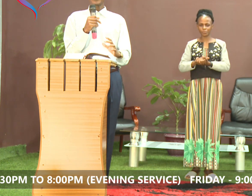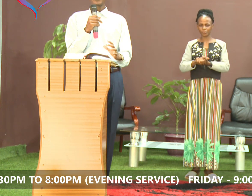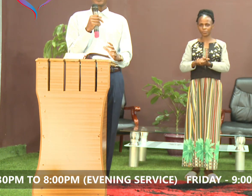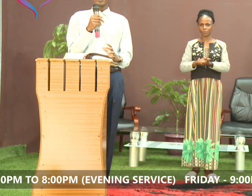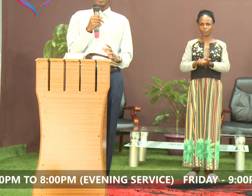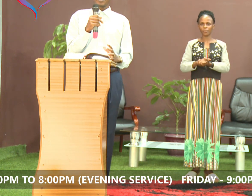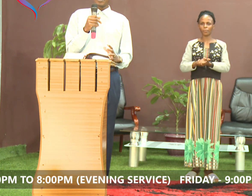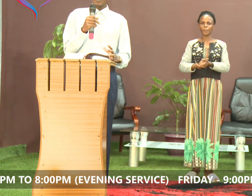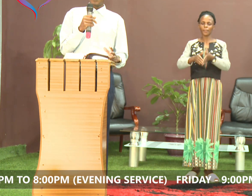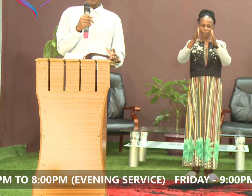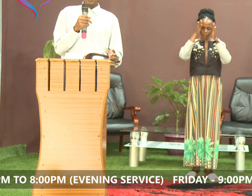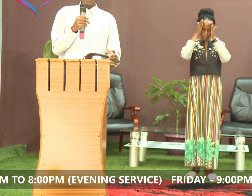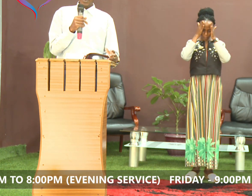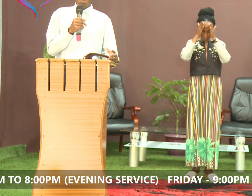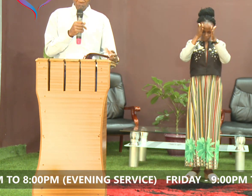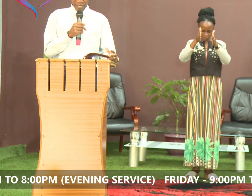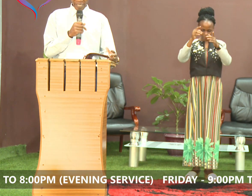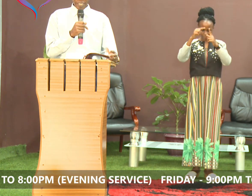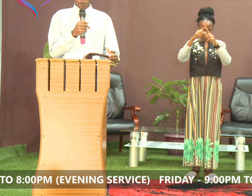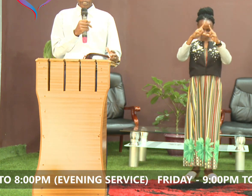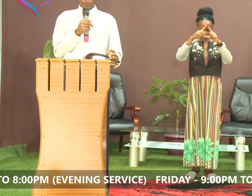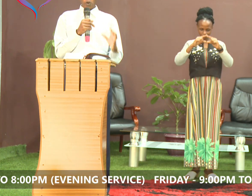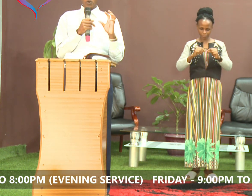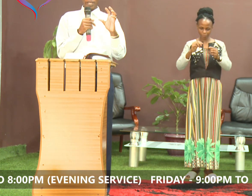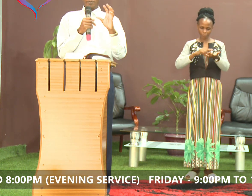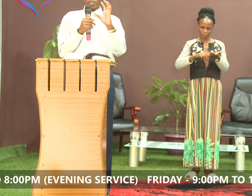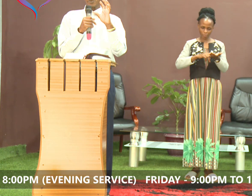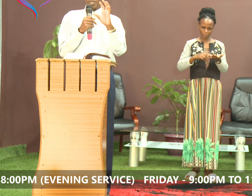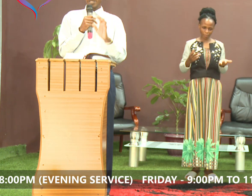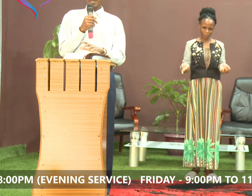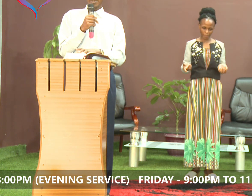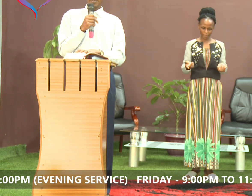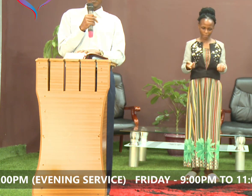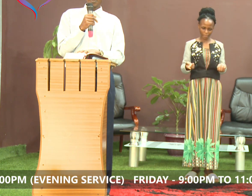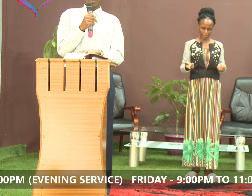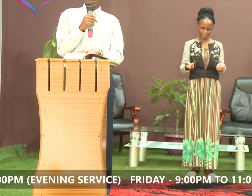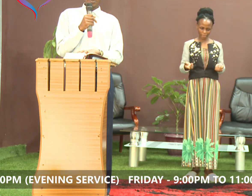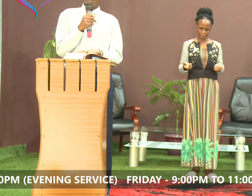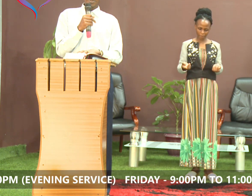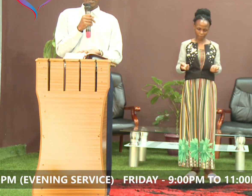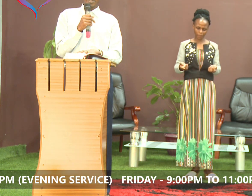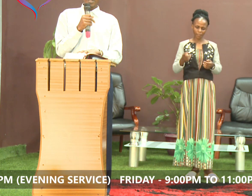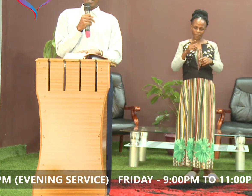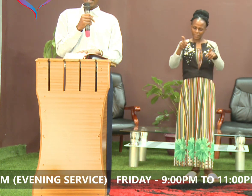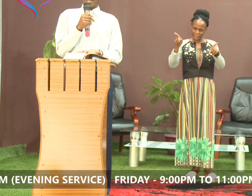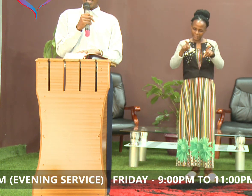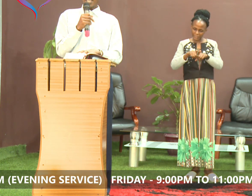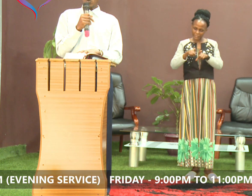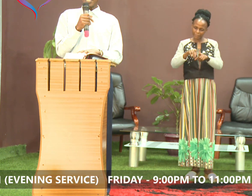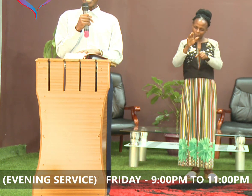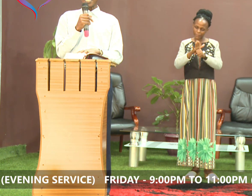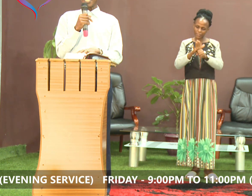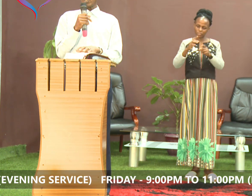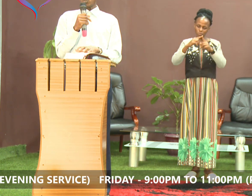bwaffe, pay attention to the verbal. Wetegereze nnyo biki byoyogera byoyatula. But pay attention very much to the non-verbal. Naye